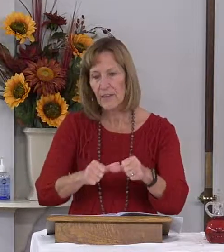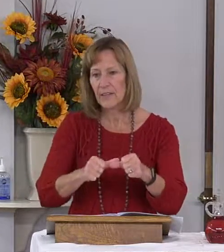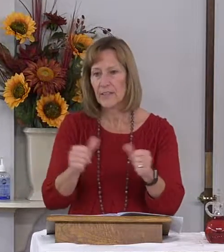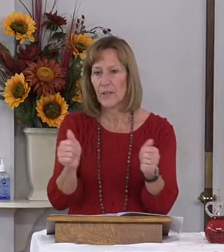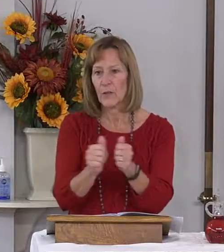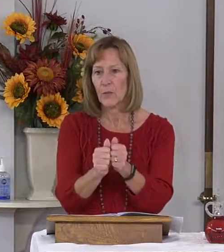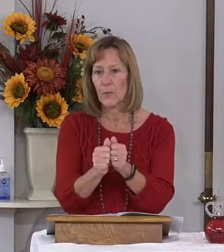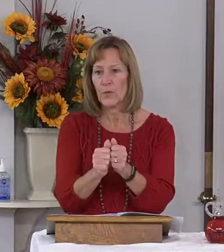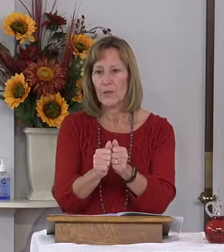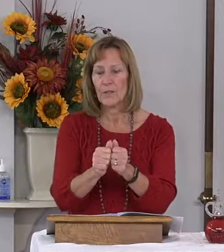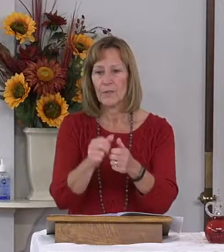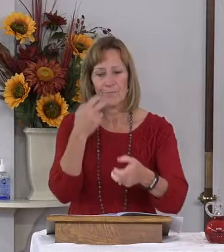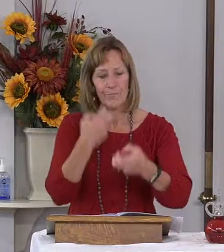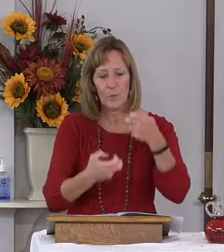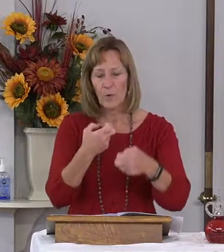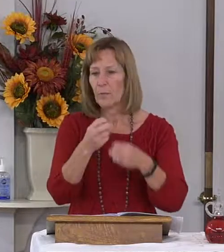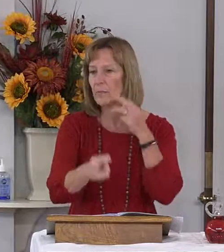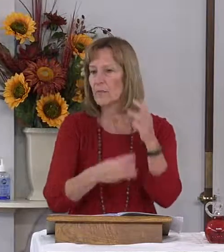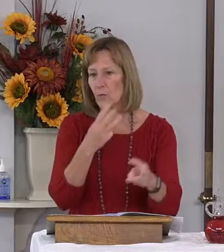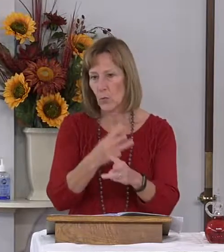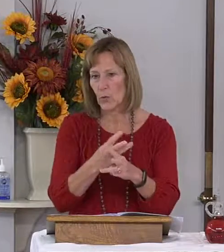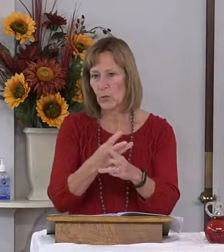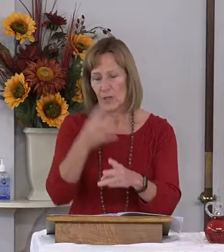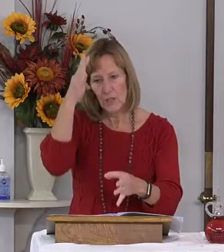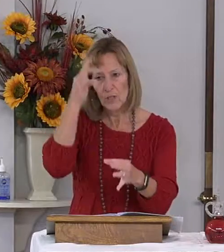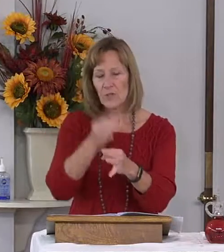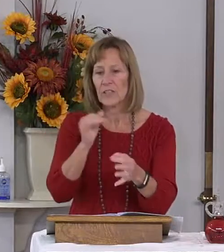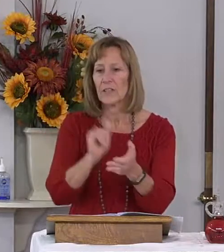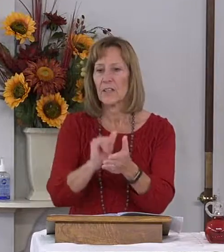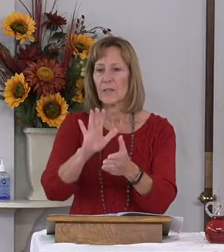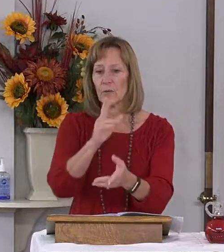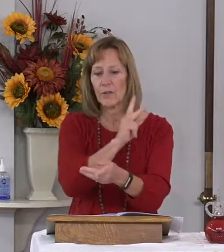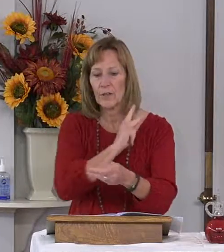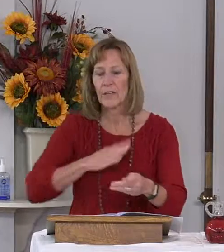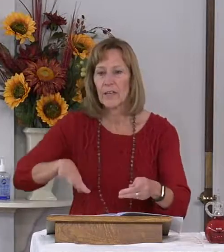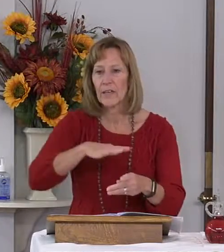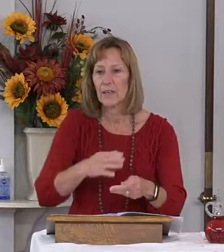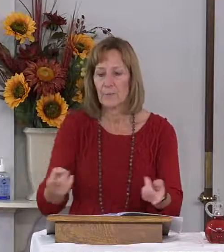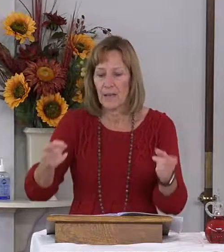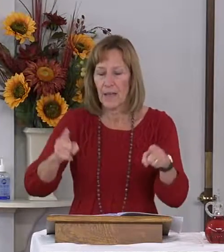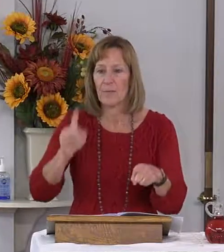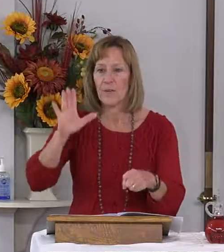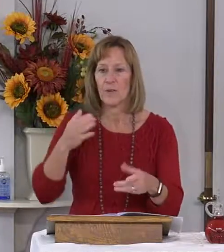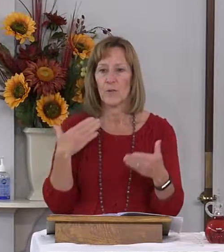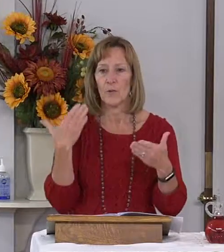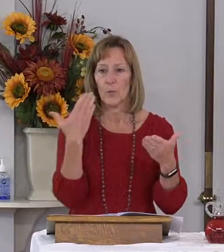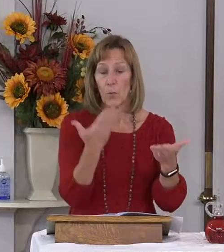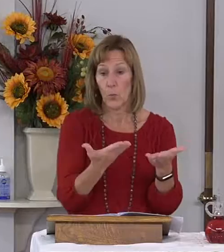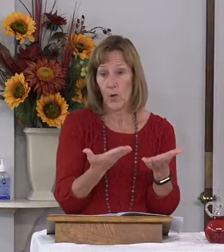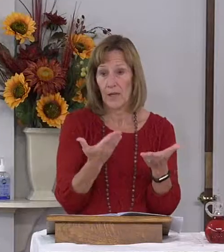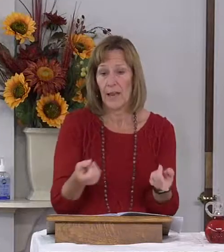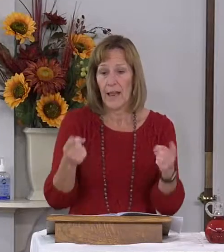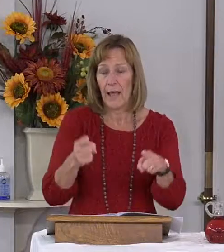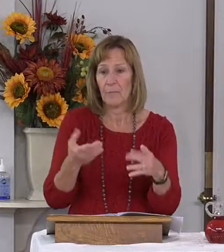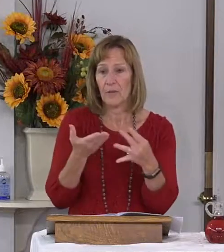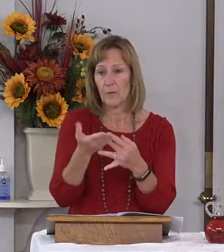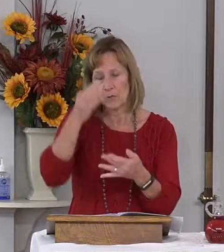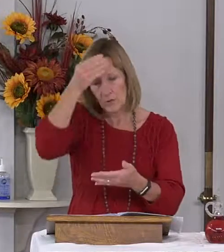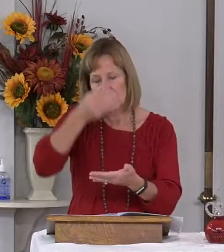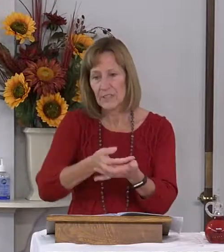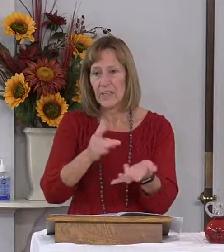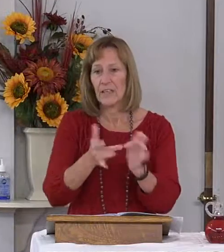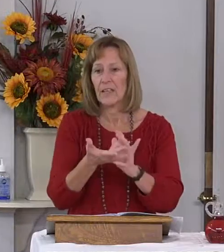amid the tumults of this world, trusting that your kingdom comes and your will is done through your